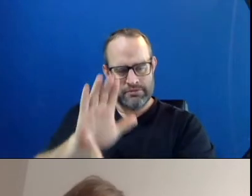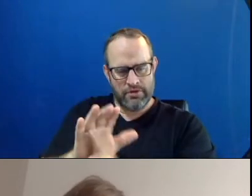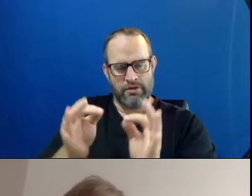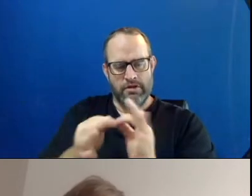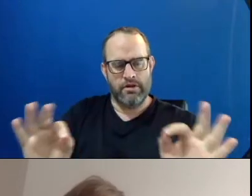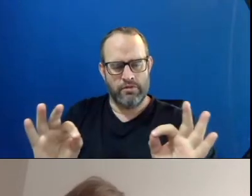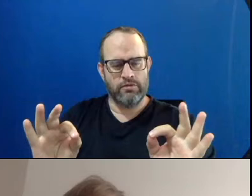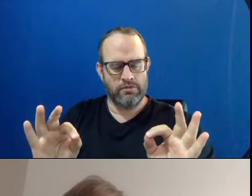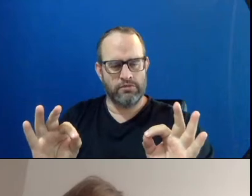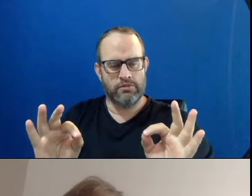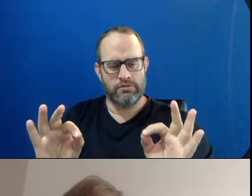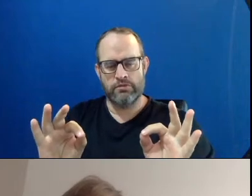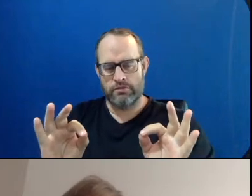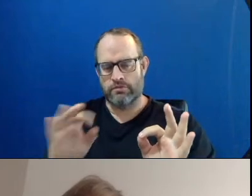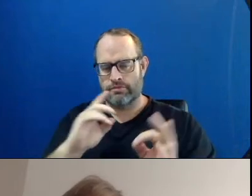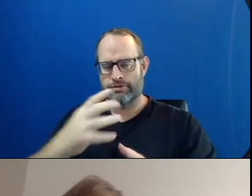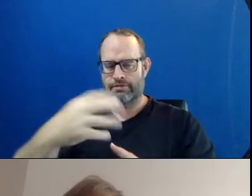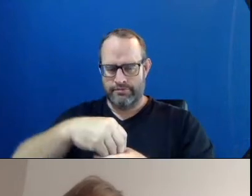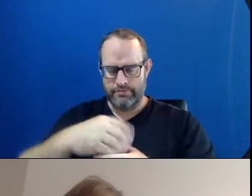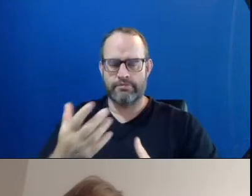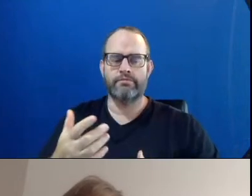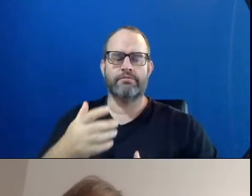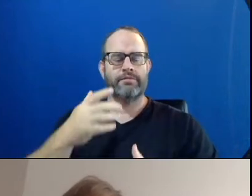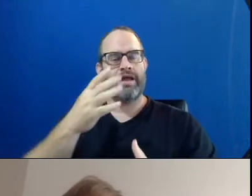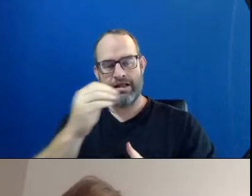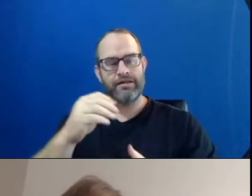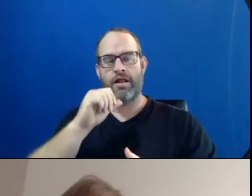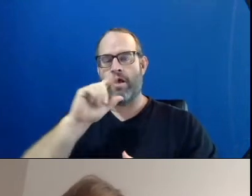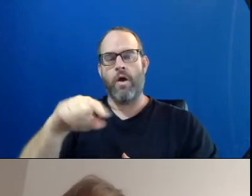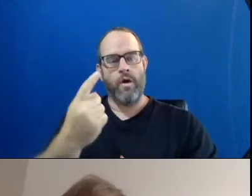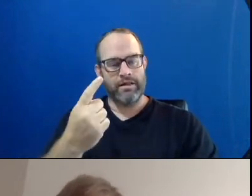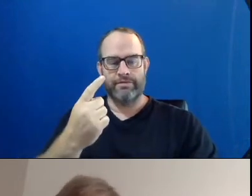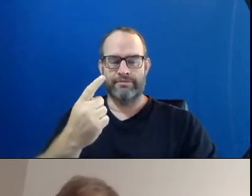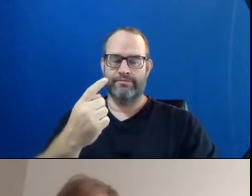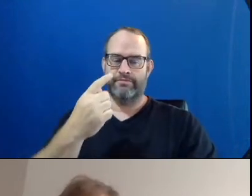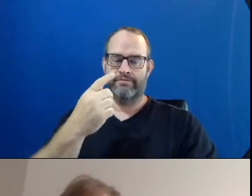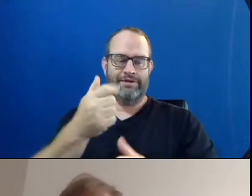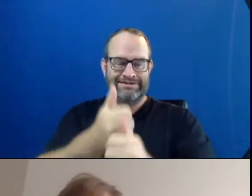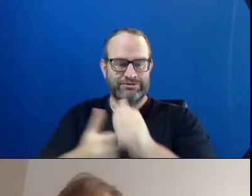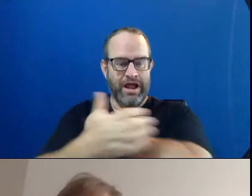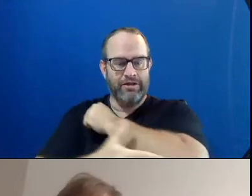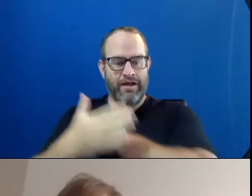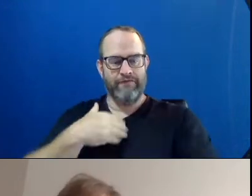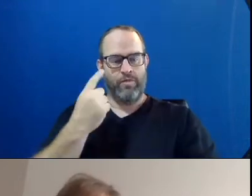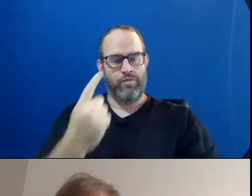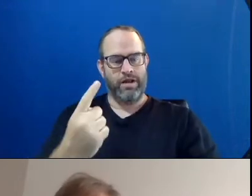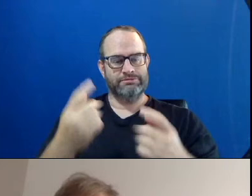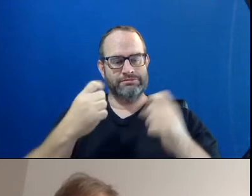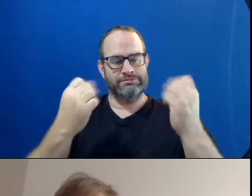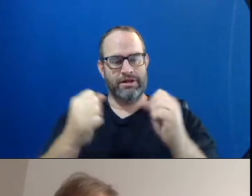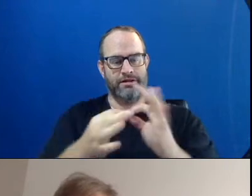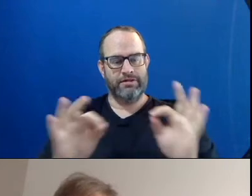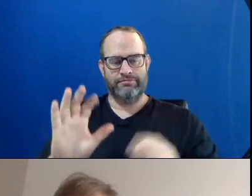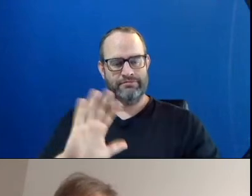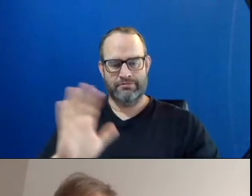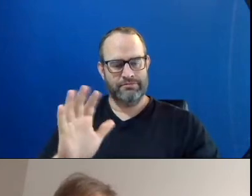their languages and really making it a worldwide deaf experience, and honoring each country's